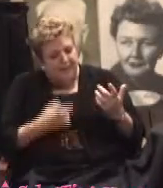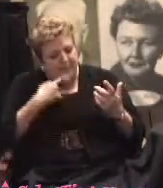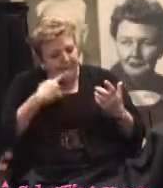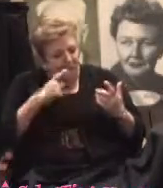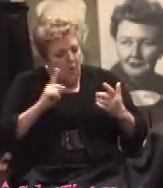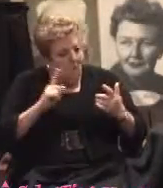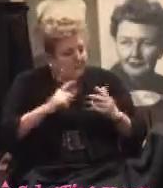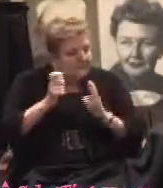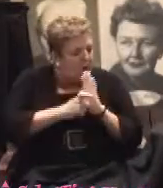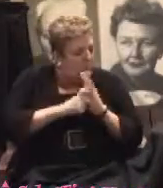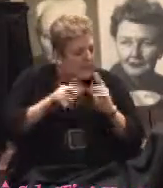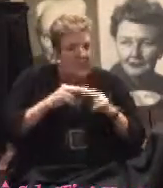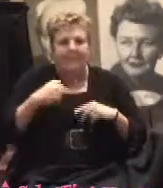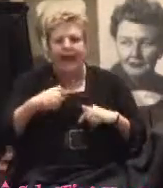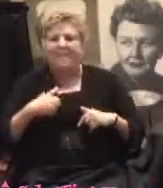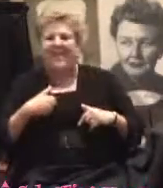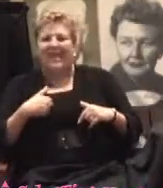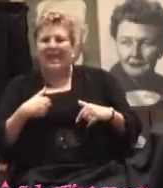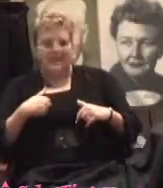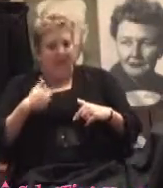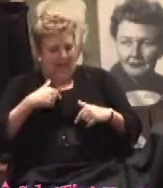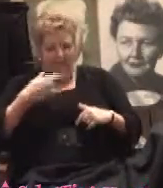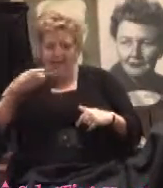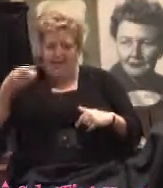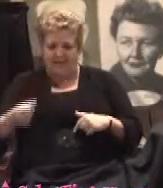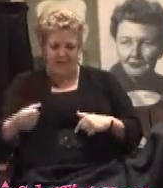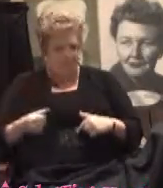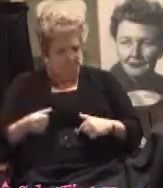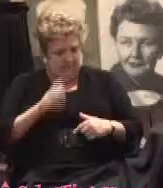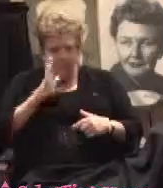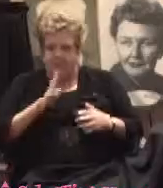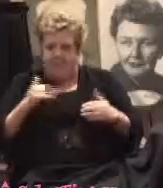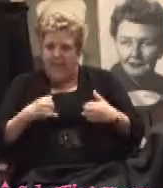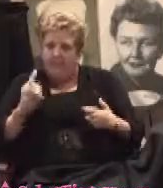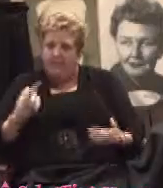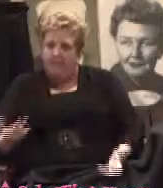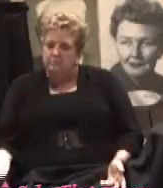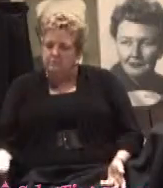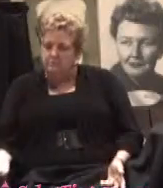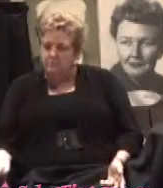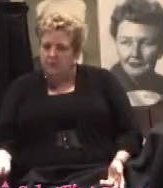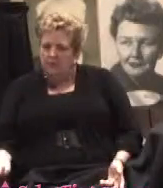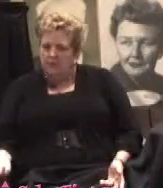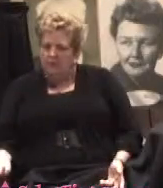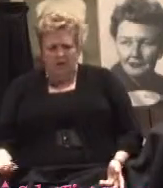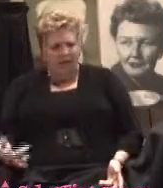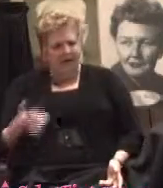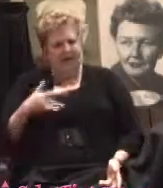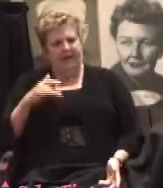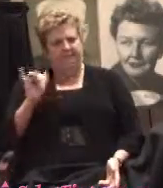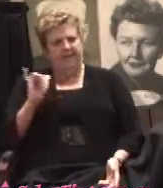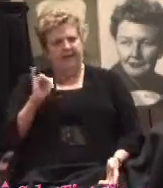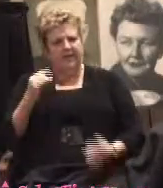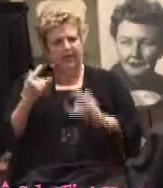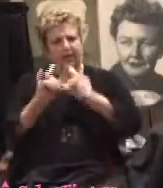article. And it never came. And you know, I kind of feel like you're laughing at me all of a sudden, not with me so